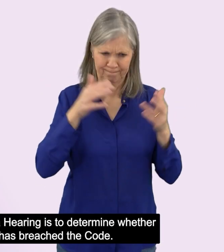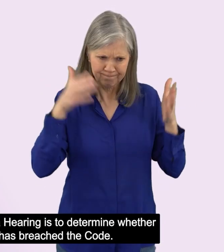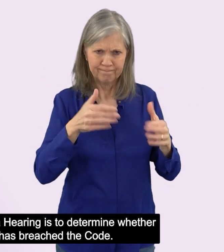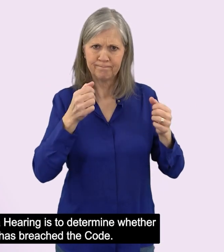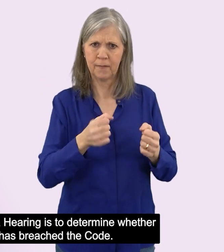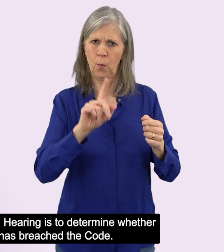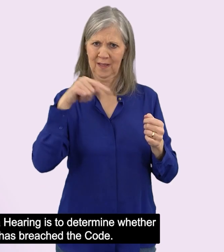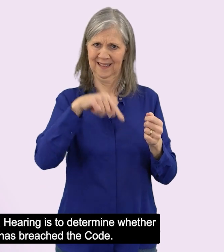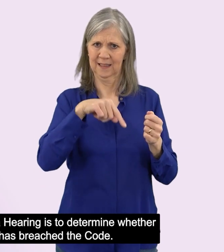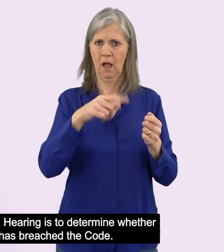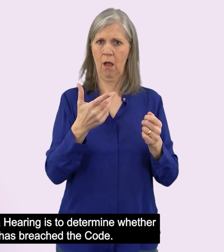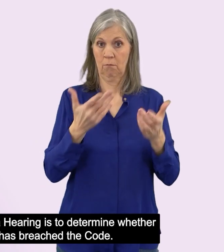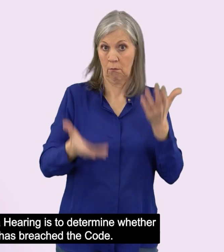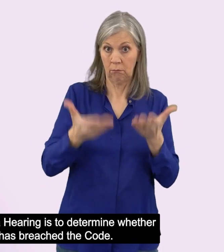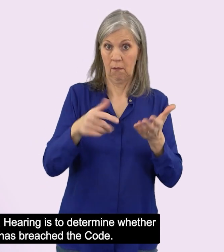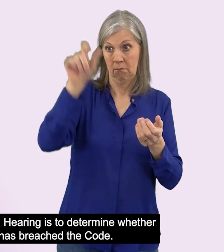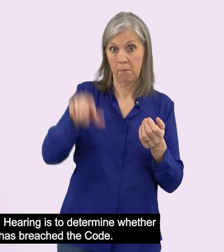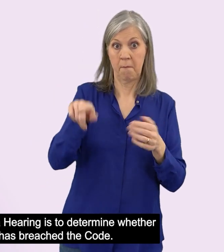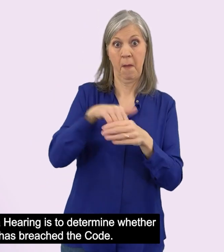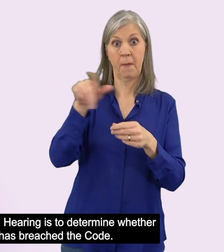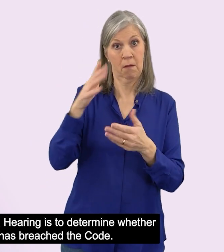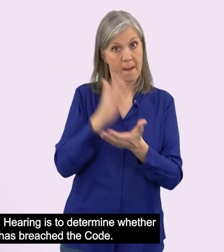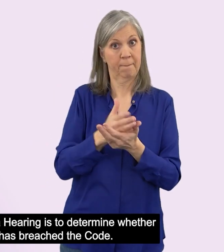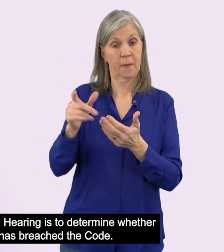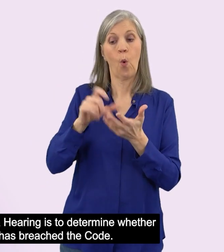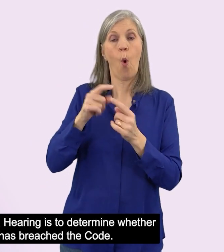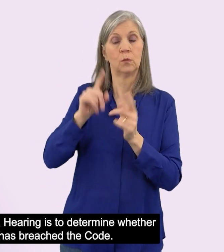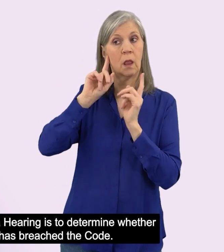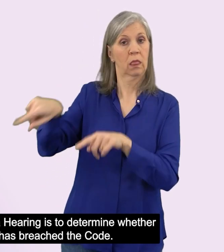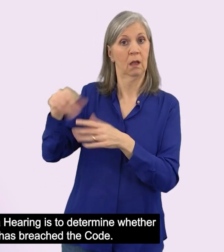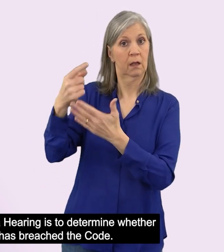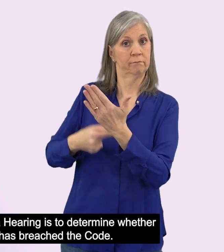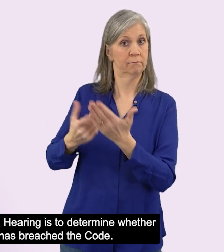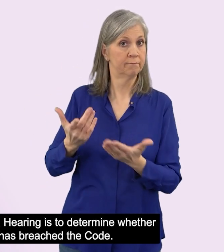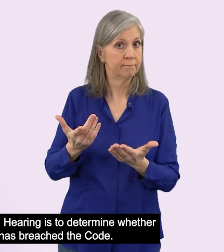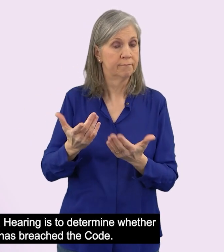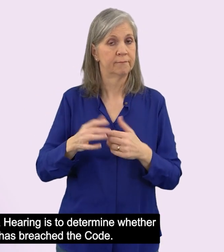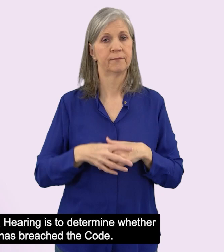13.3. The purpose of a hearing is to determine whether the member has breached the code.